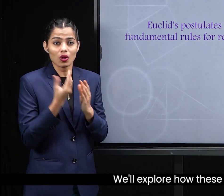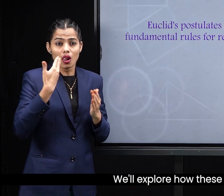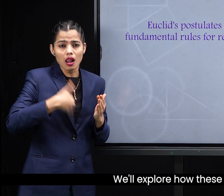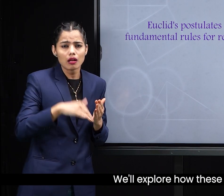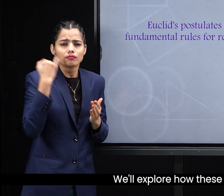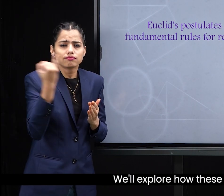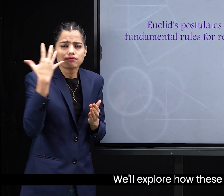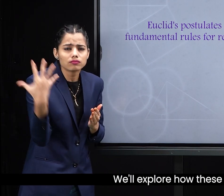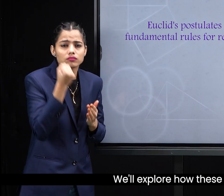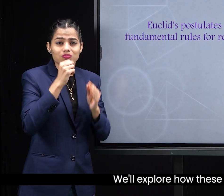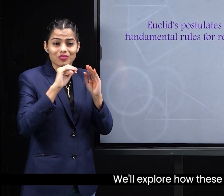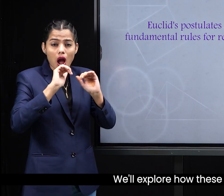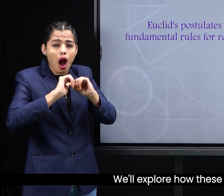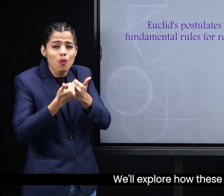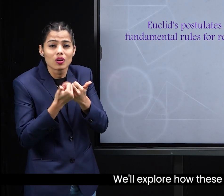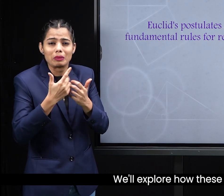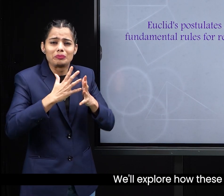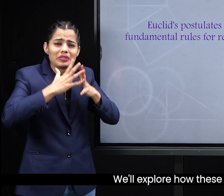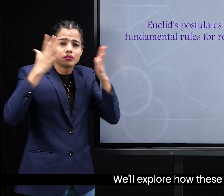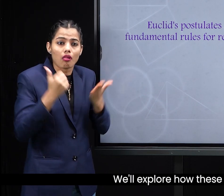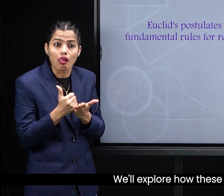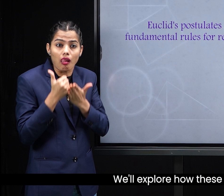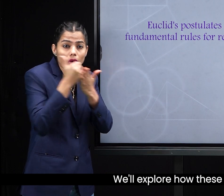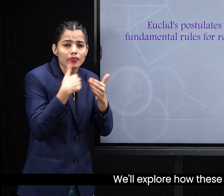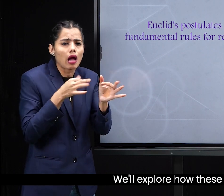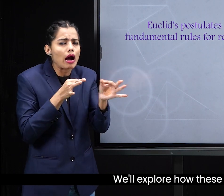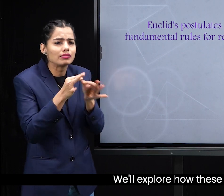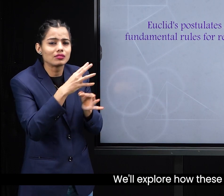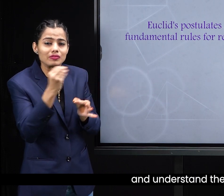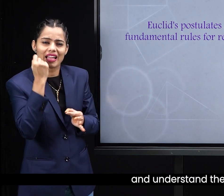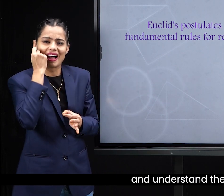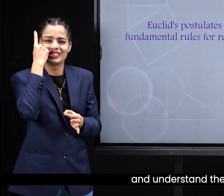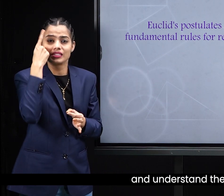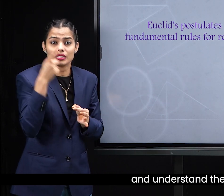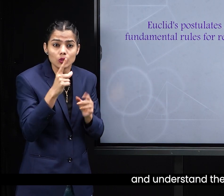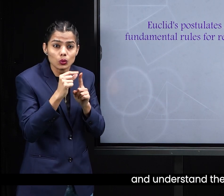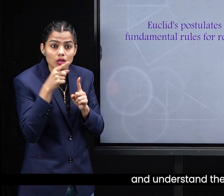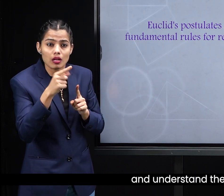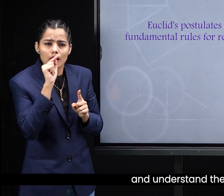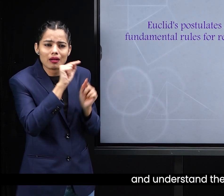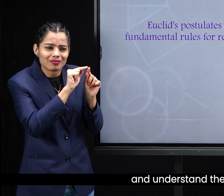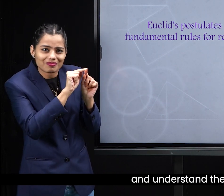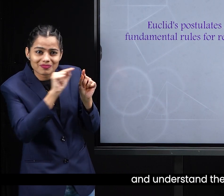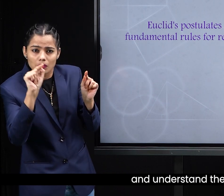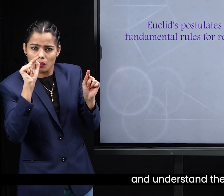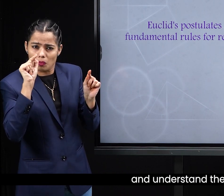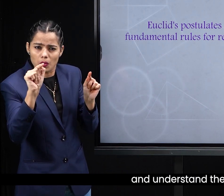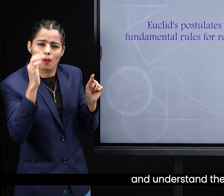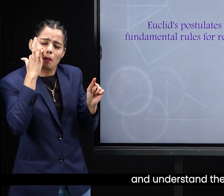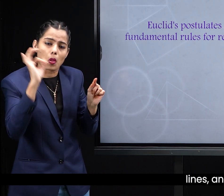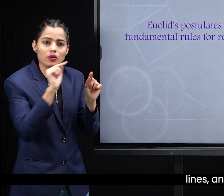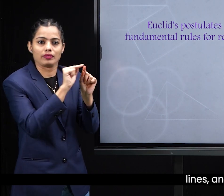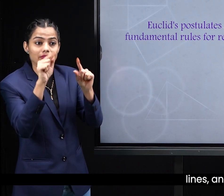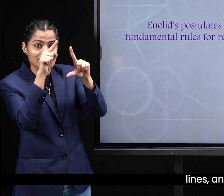We will explore how these principles help us define and understand the properties of